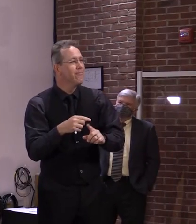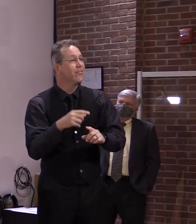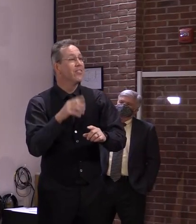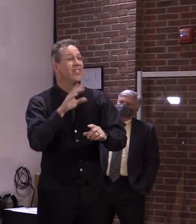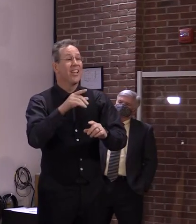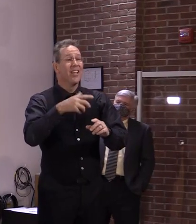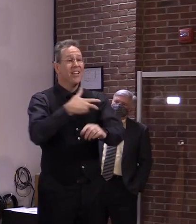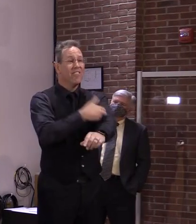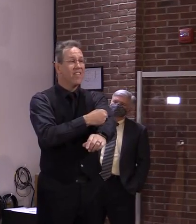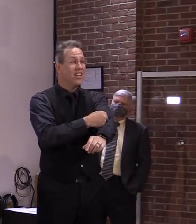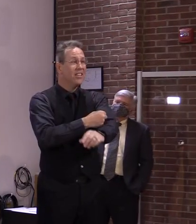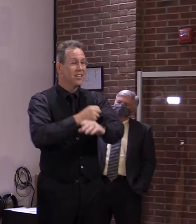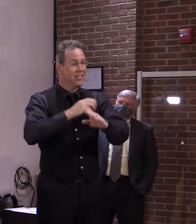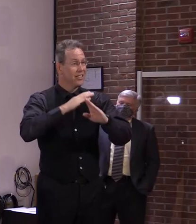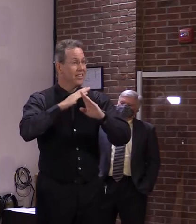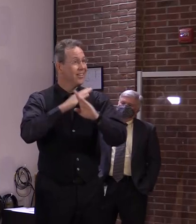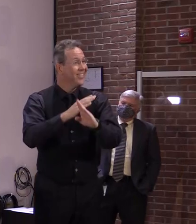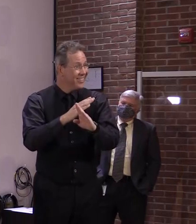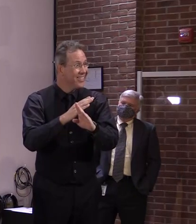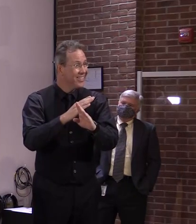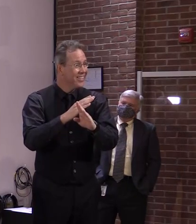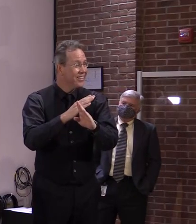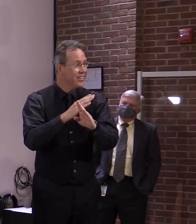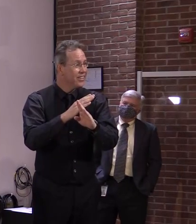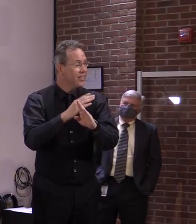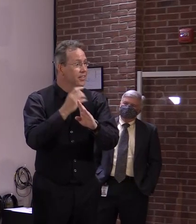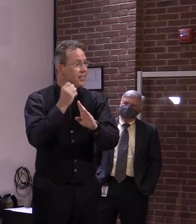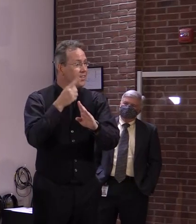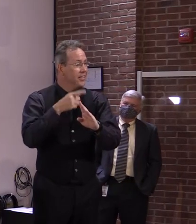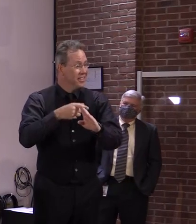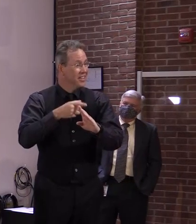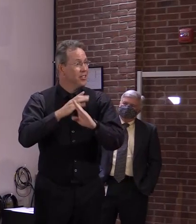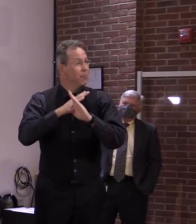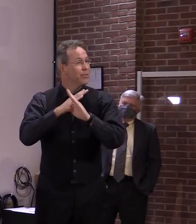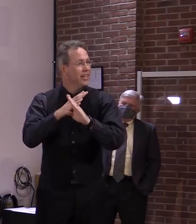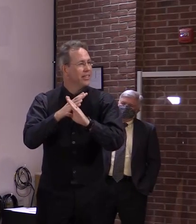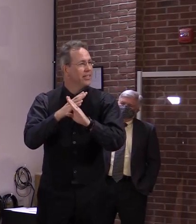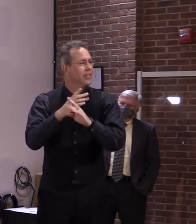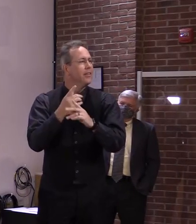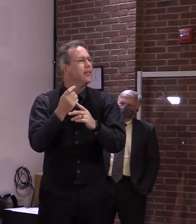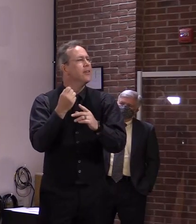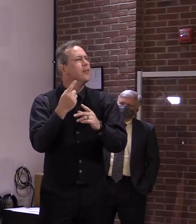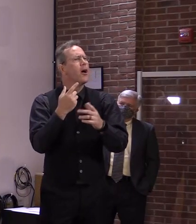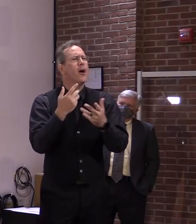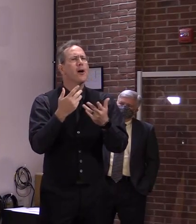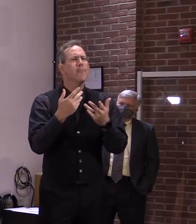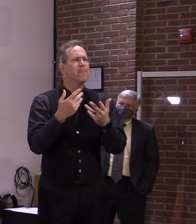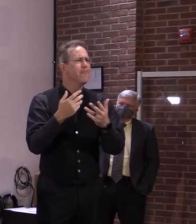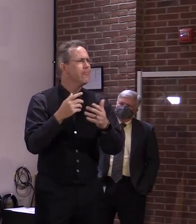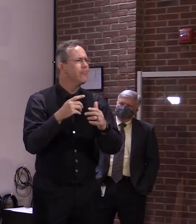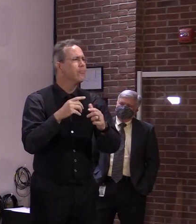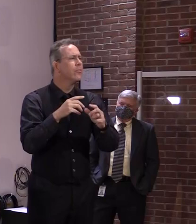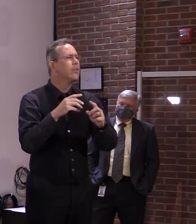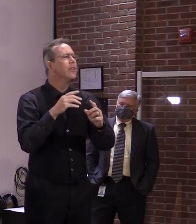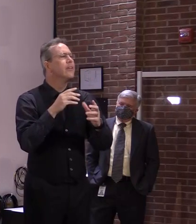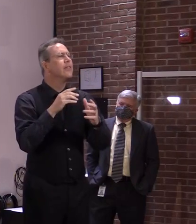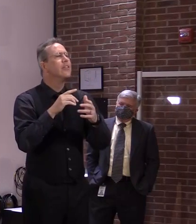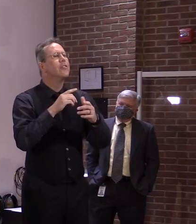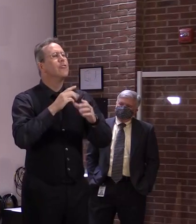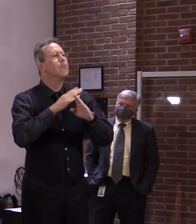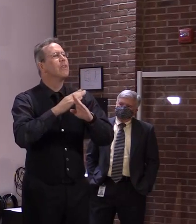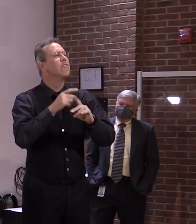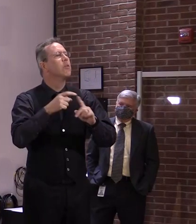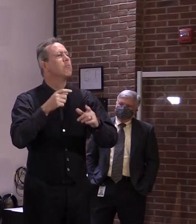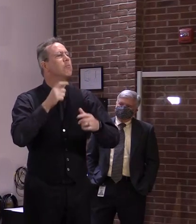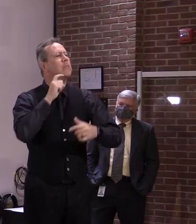from these vaccines, number one, is against the worst outcomes possible, whether that be severe illness,